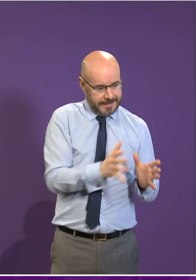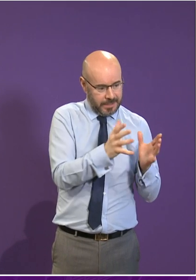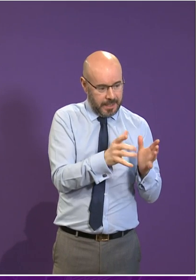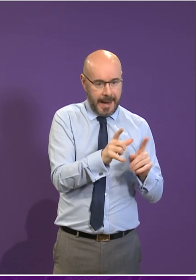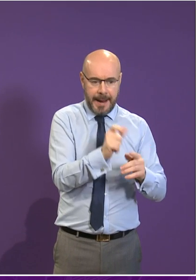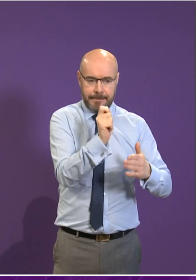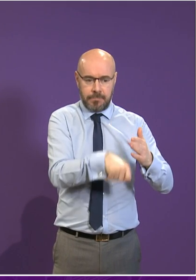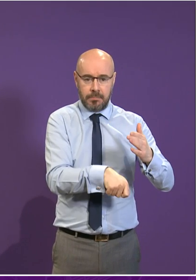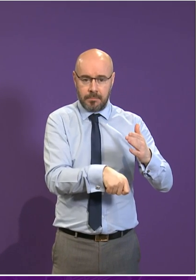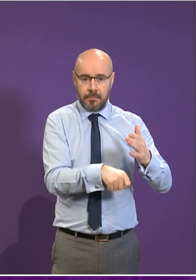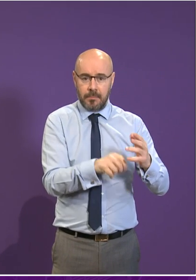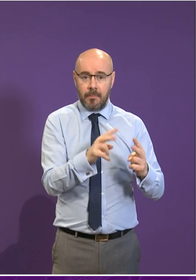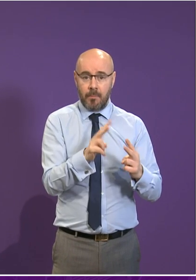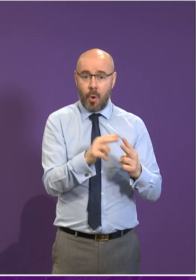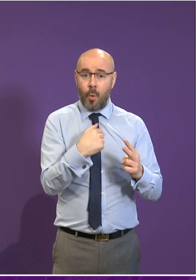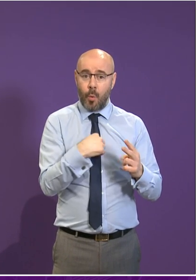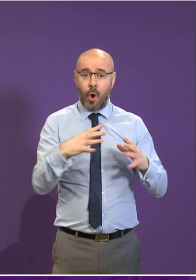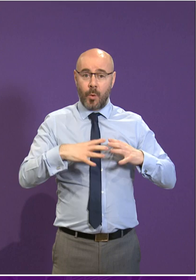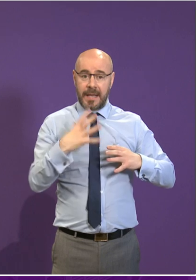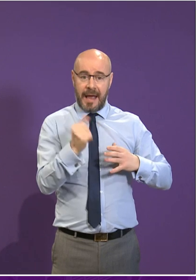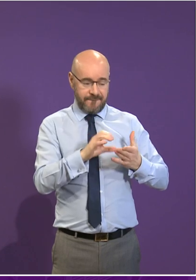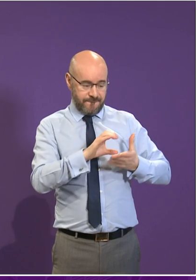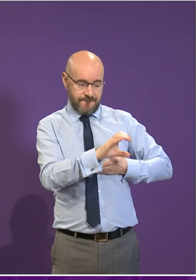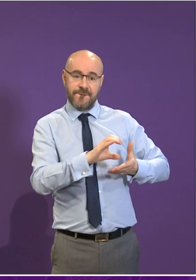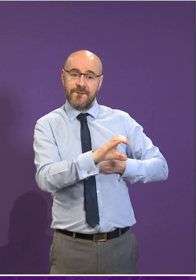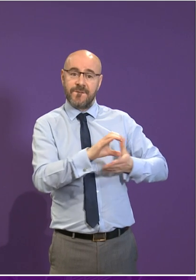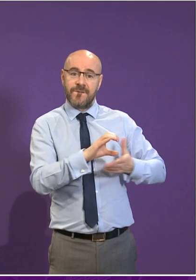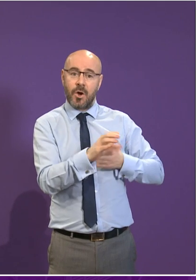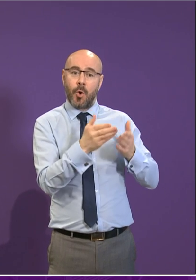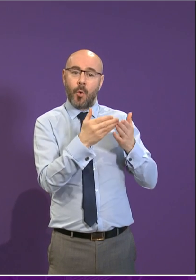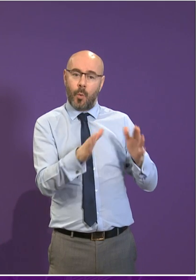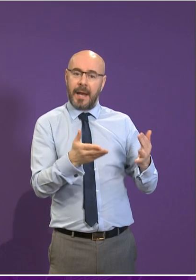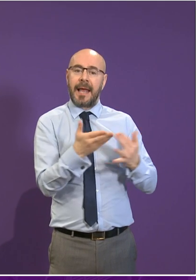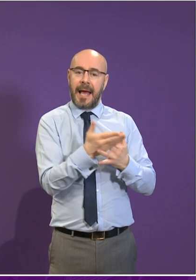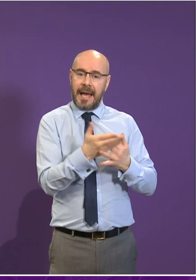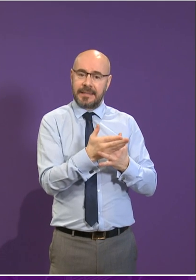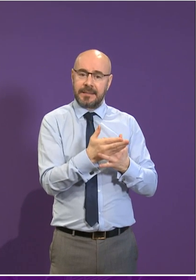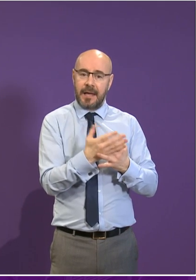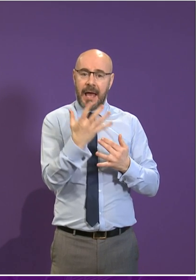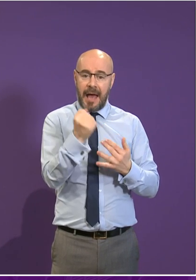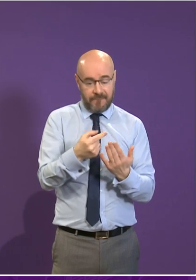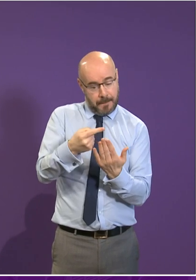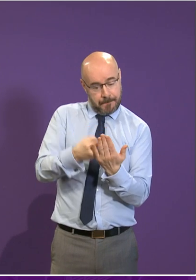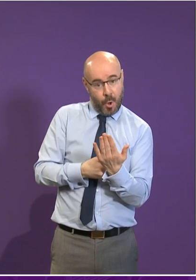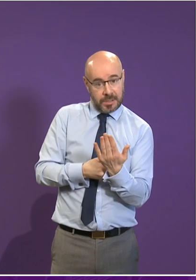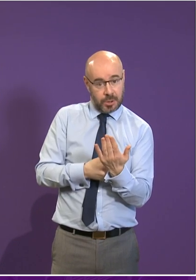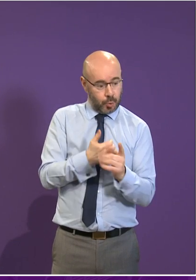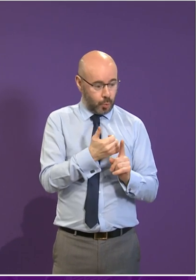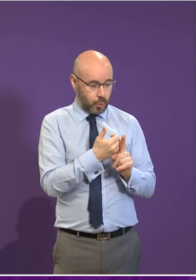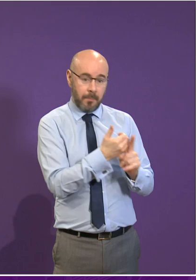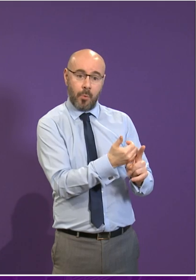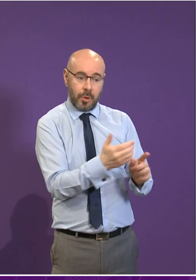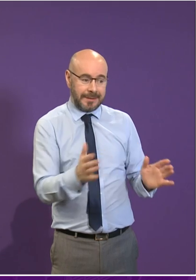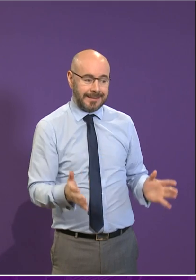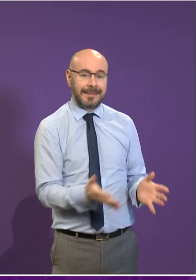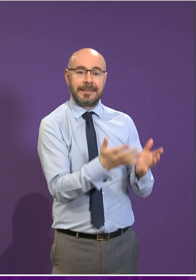fund widening access places. We do have a number of policies in place to support that. But we will